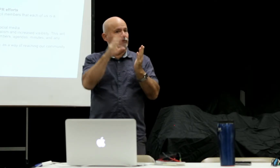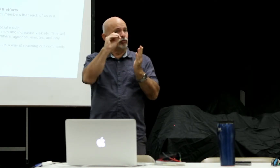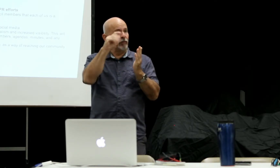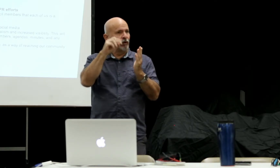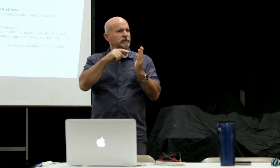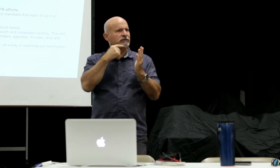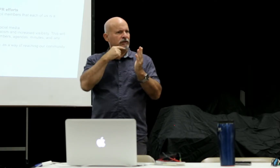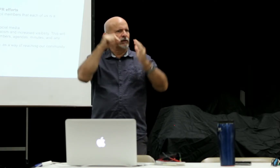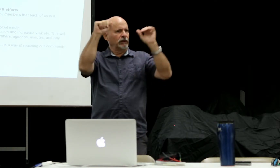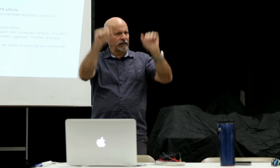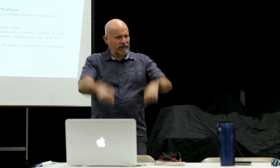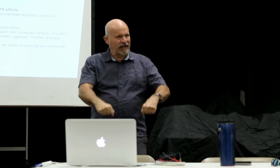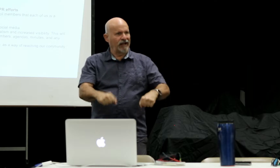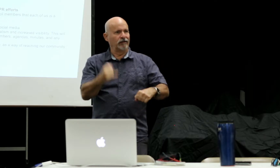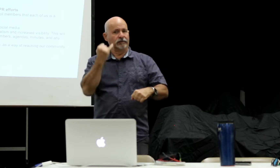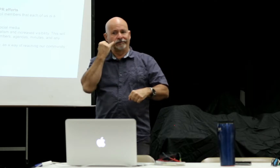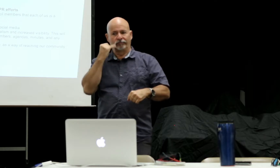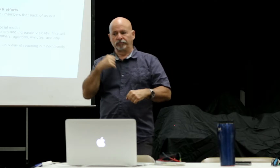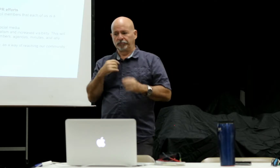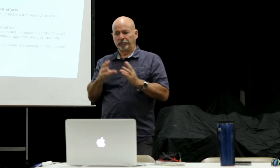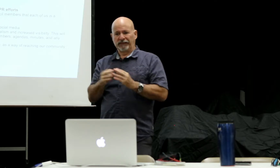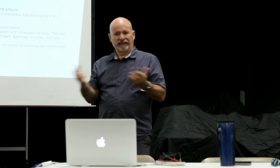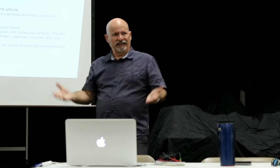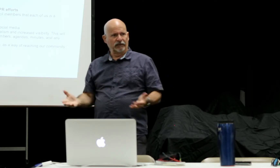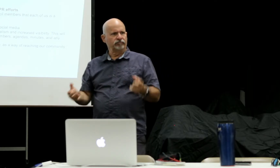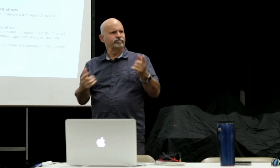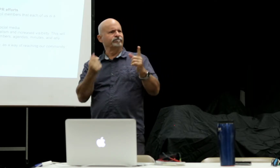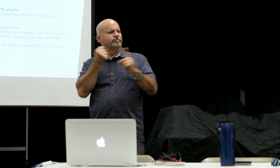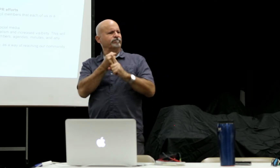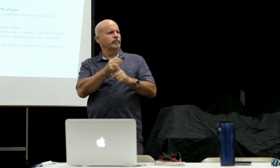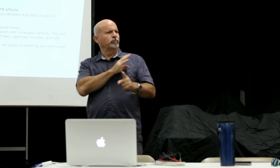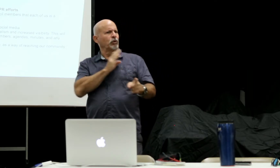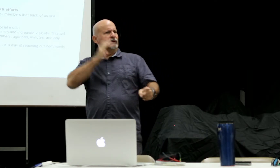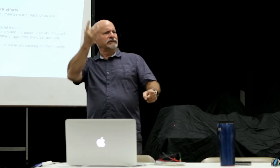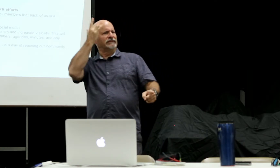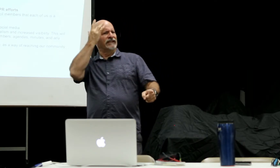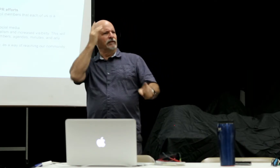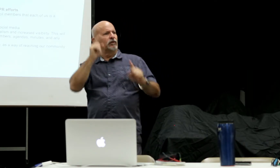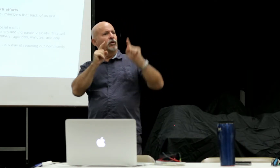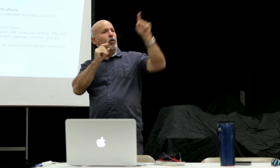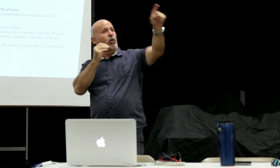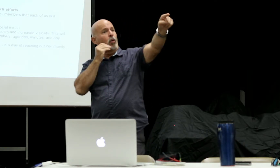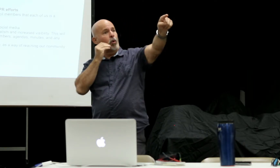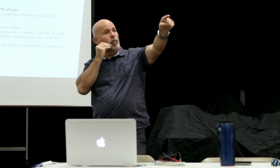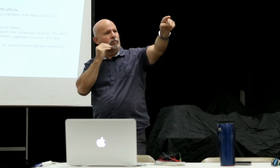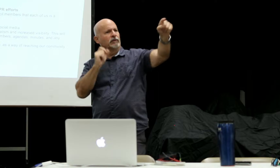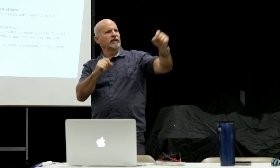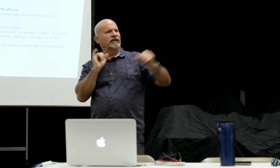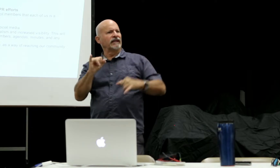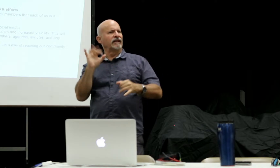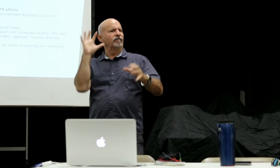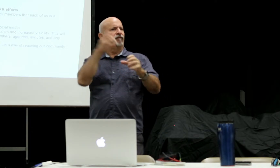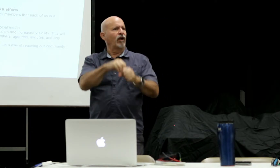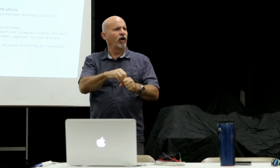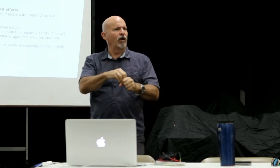remotely. So we are able to now say that we can host meetings remotely. If a board member is sick, they